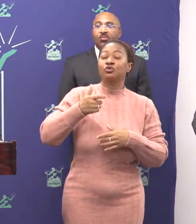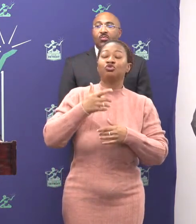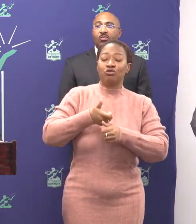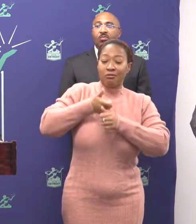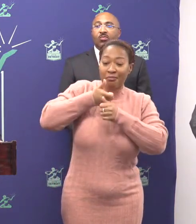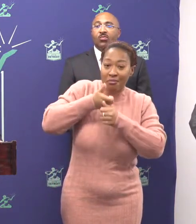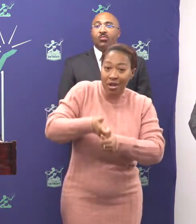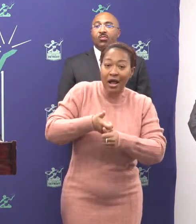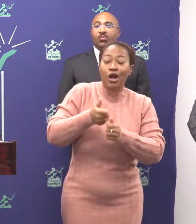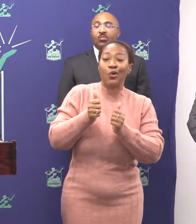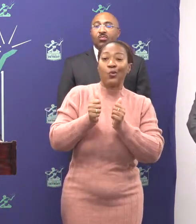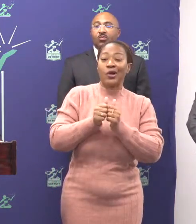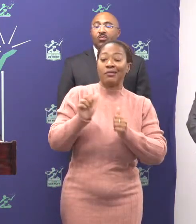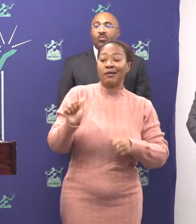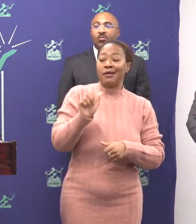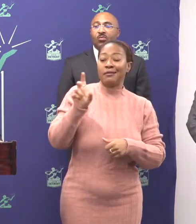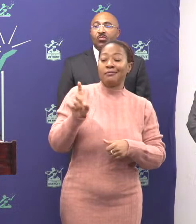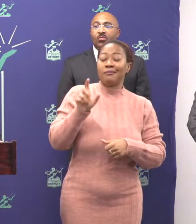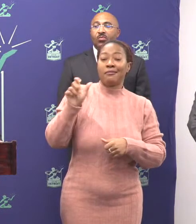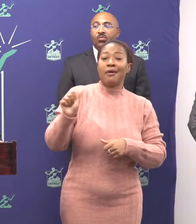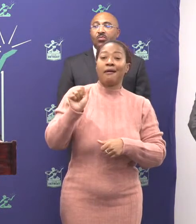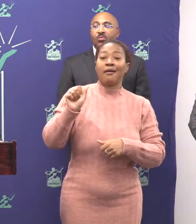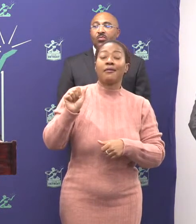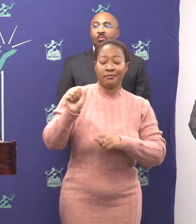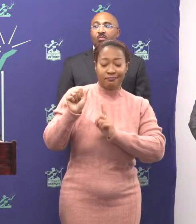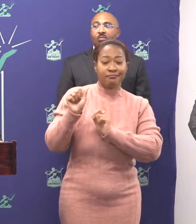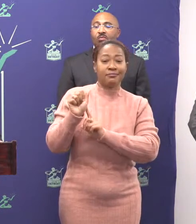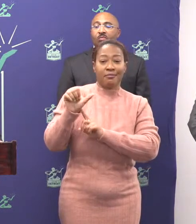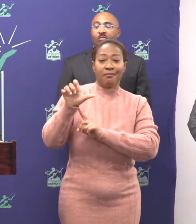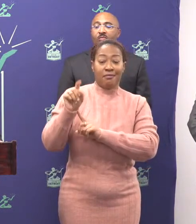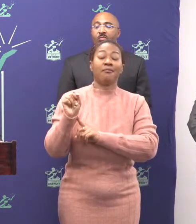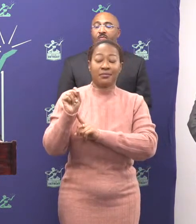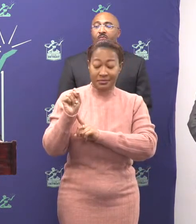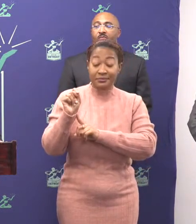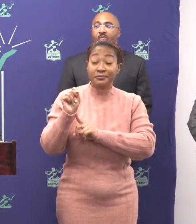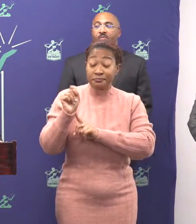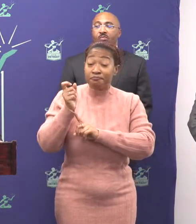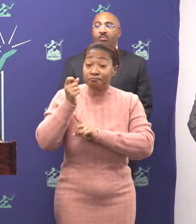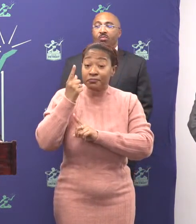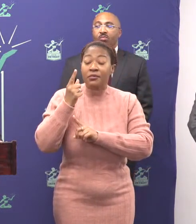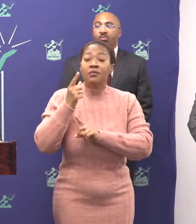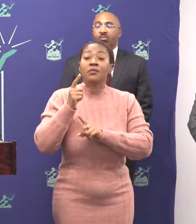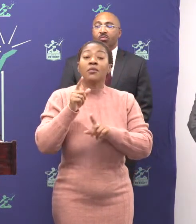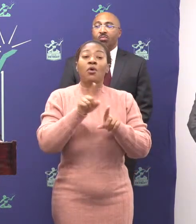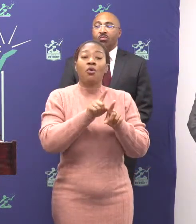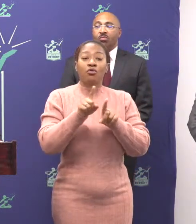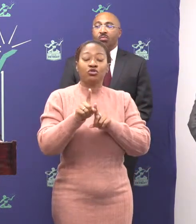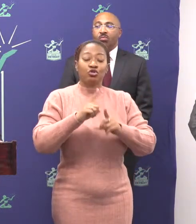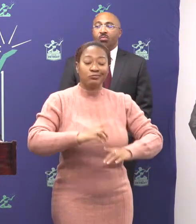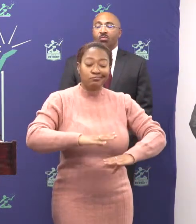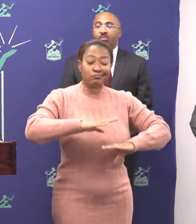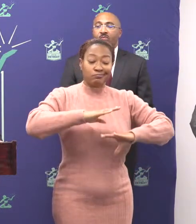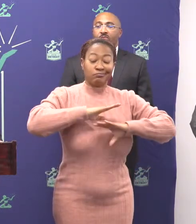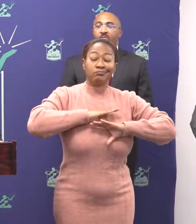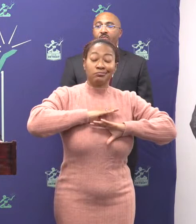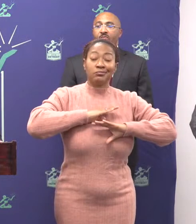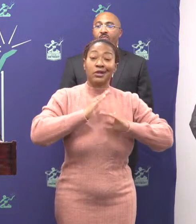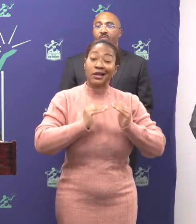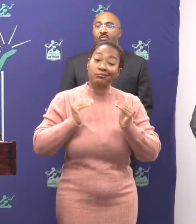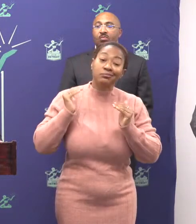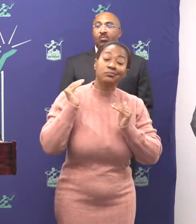fully with the requirements of the Americans with Disabilities Act, but also meet and exceed